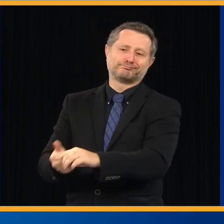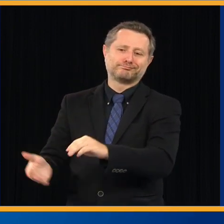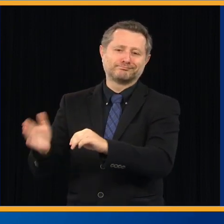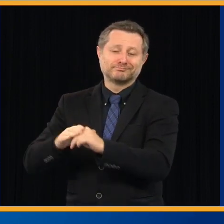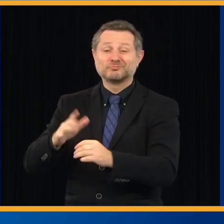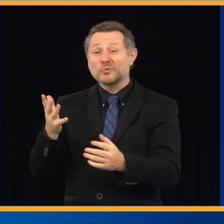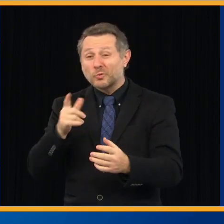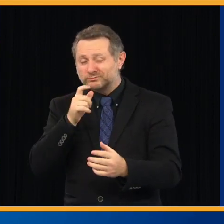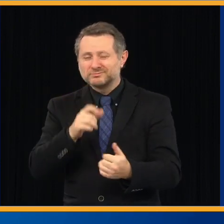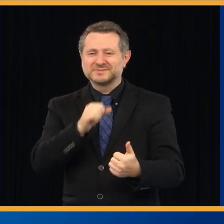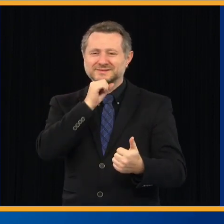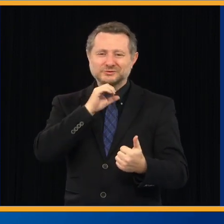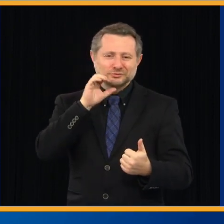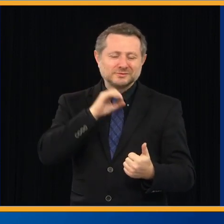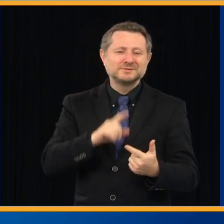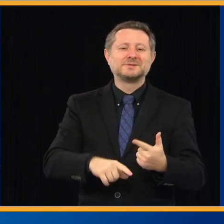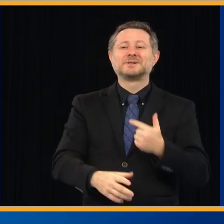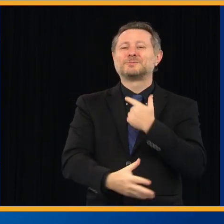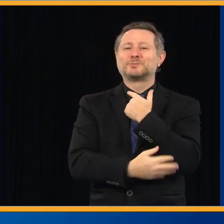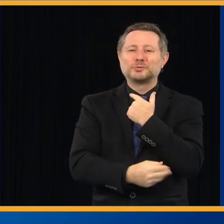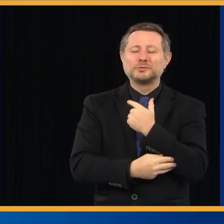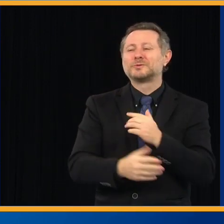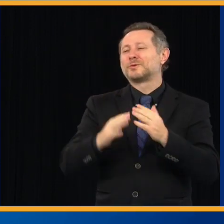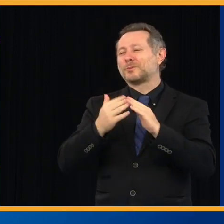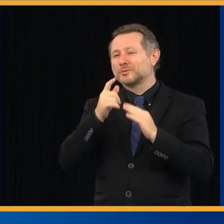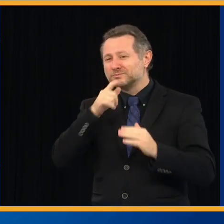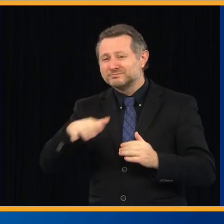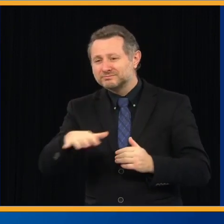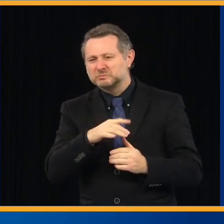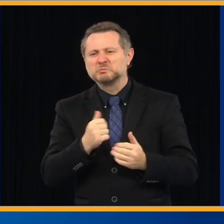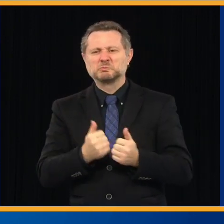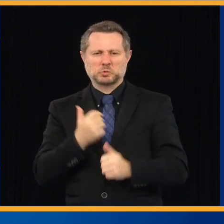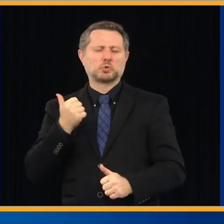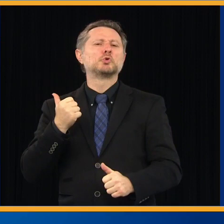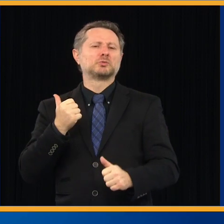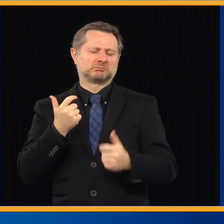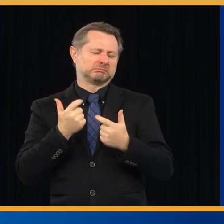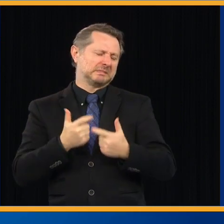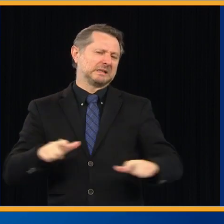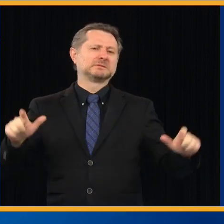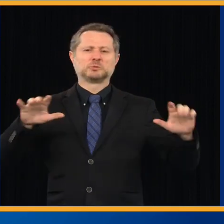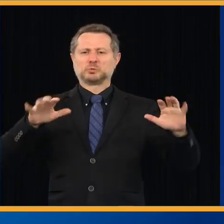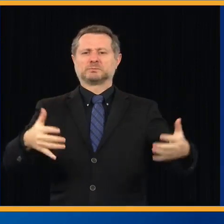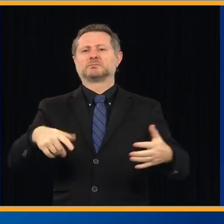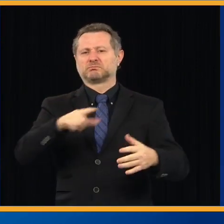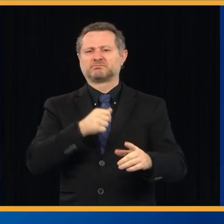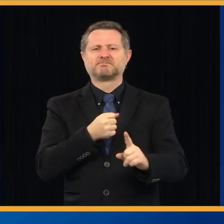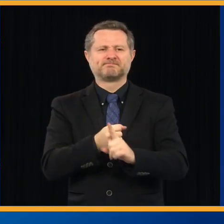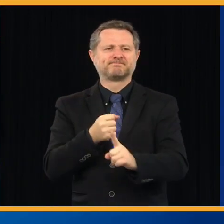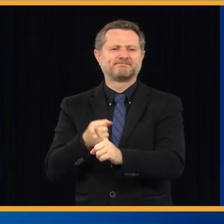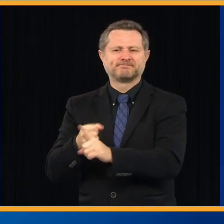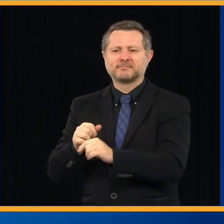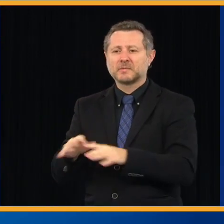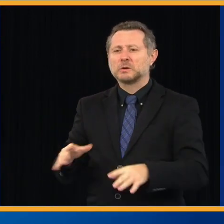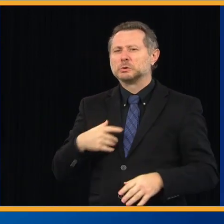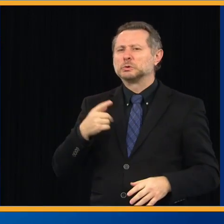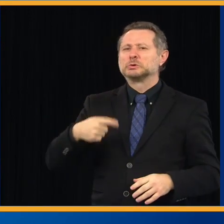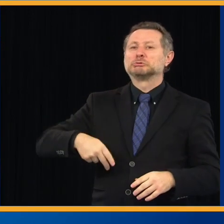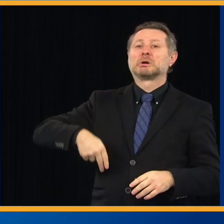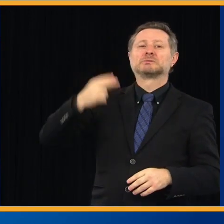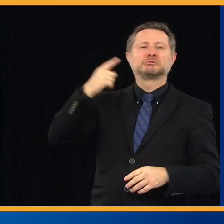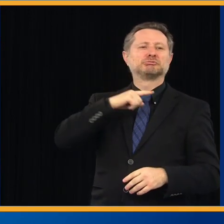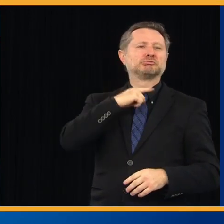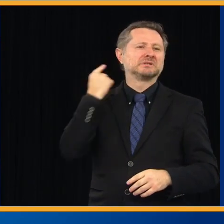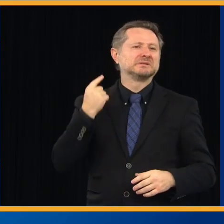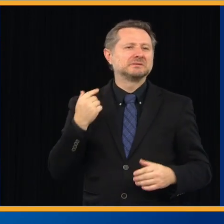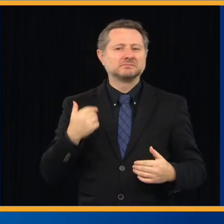poorer communities. They are the ones where you have higher infection rates and you have higher risk and higher exposure.